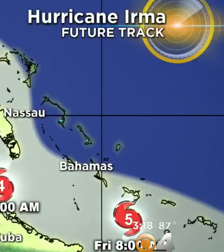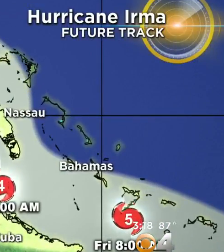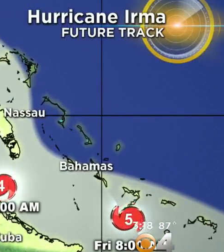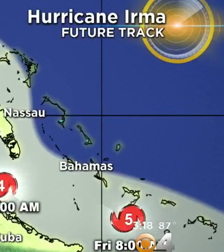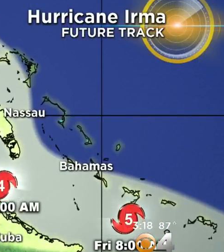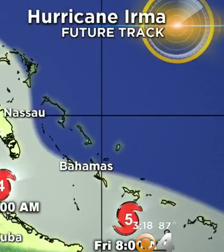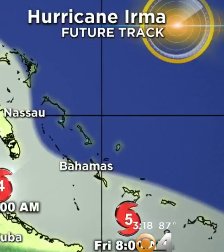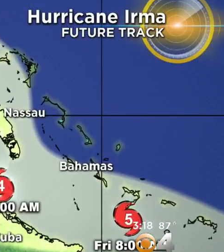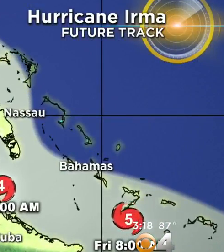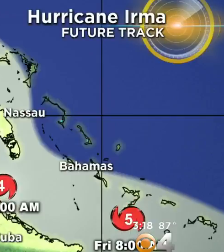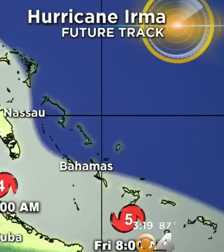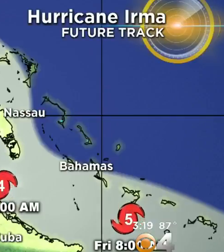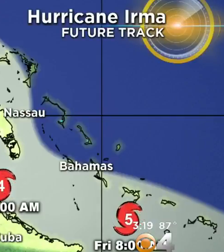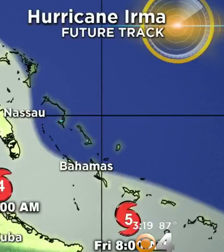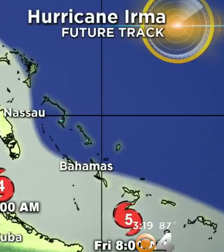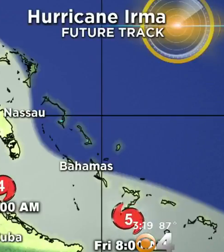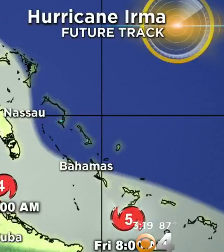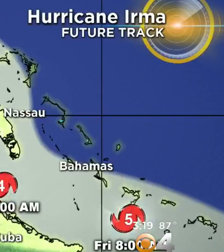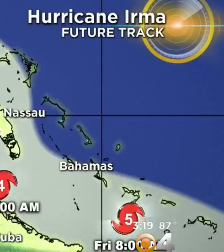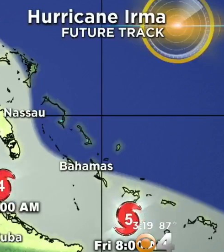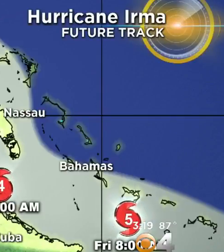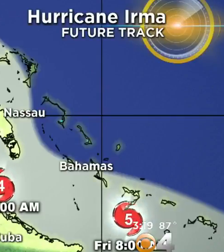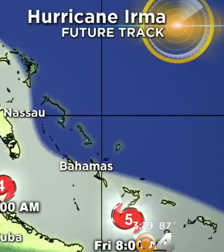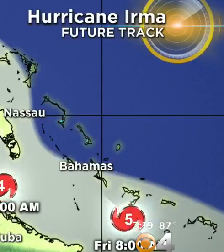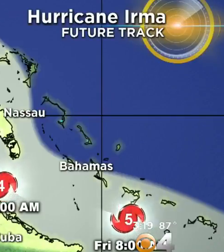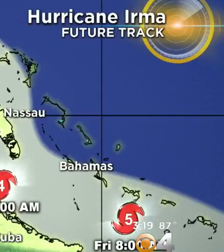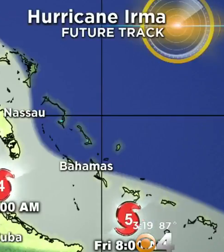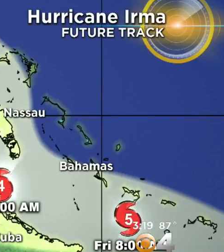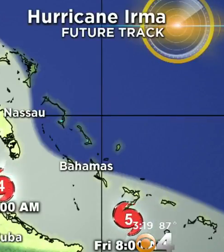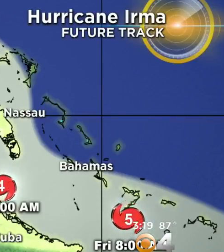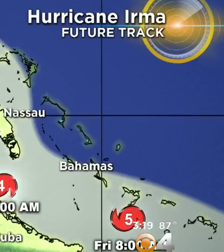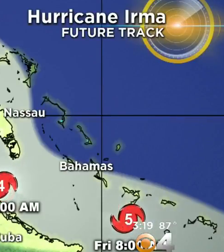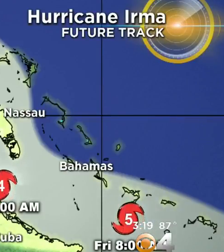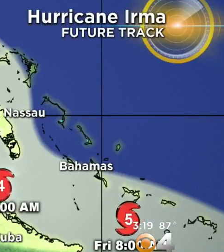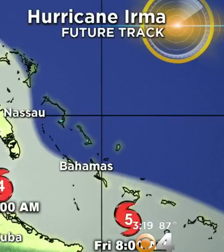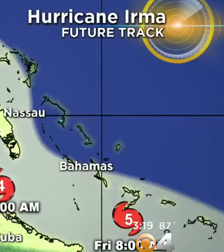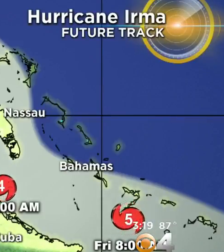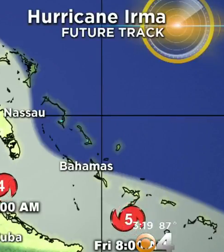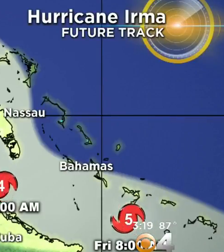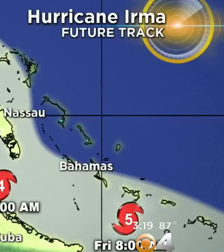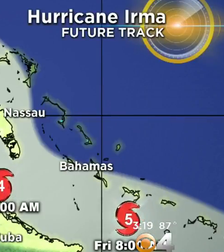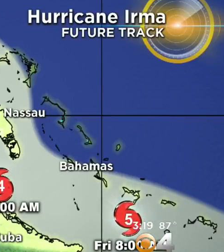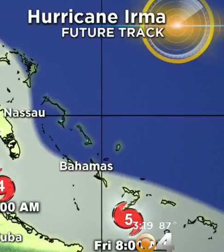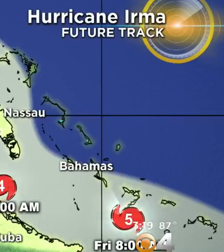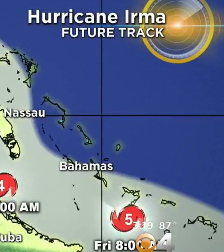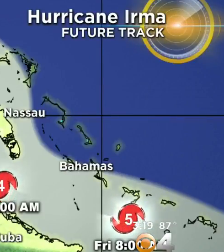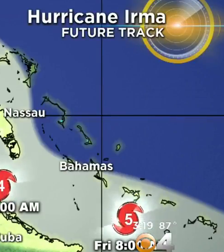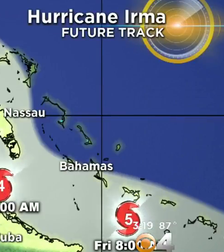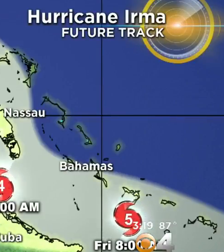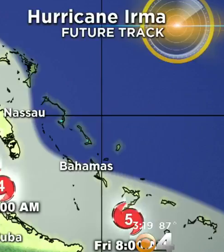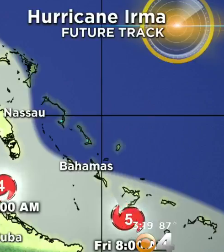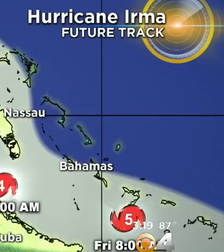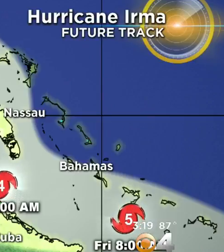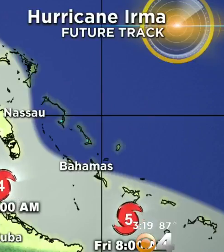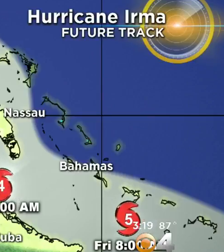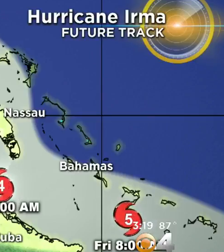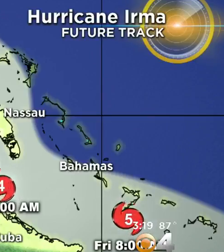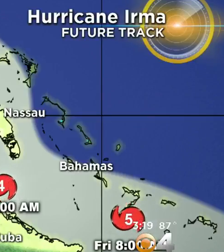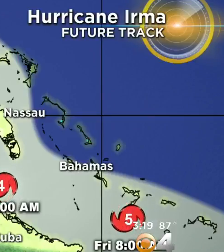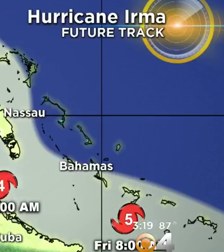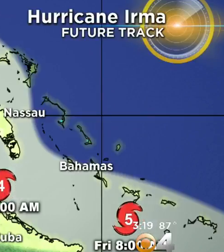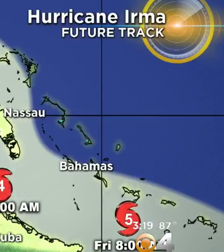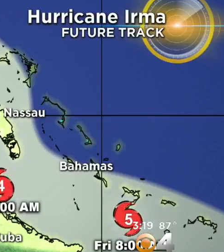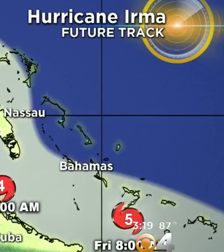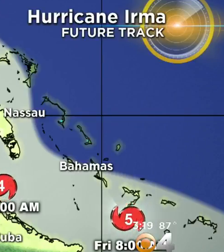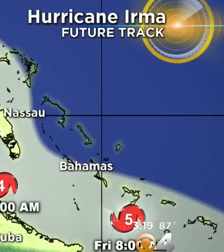folks, you woke up to this morning, or you saw this afternoon, and you say, wow, that point is right there near Miami.